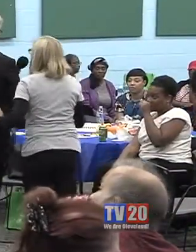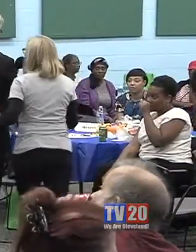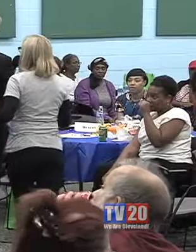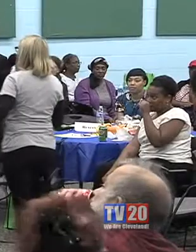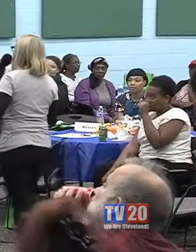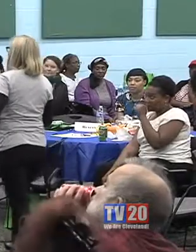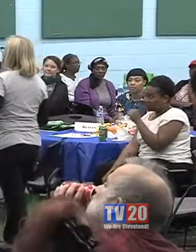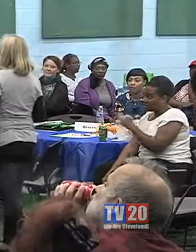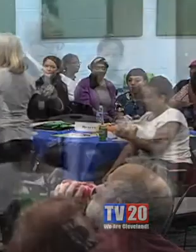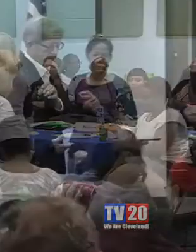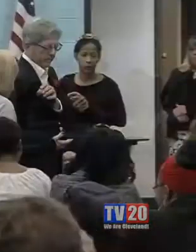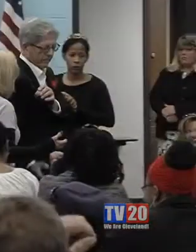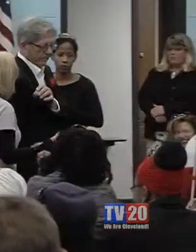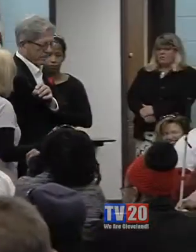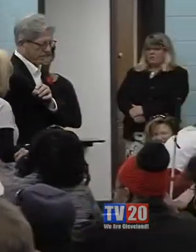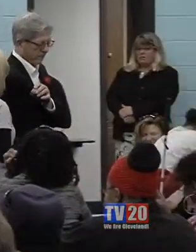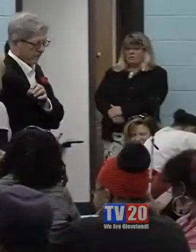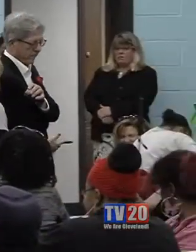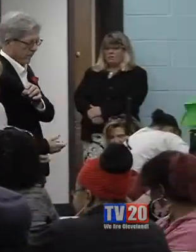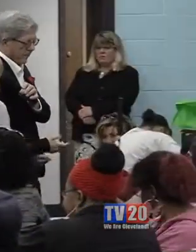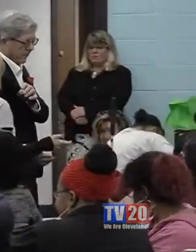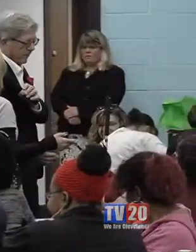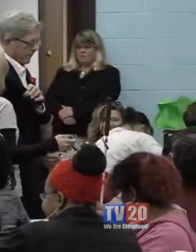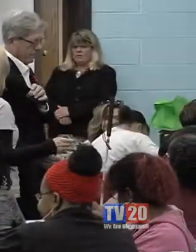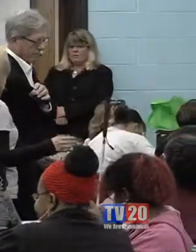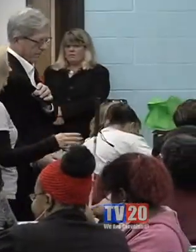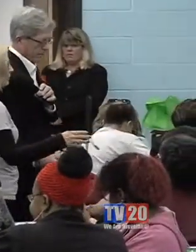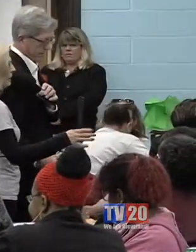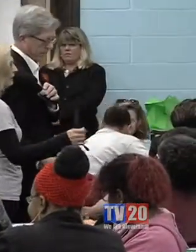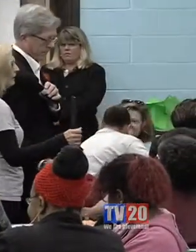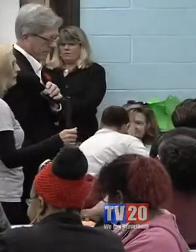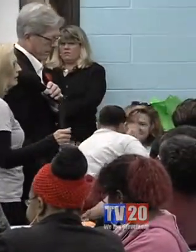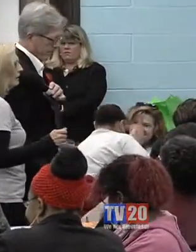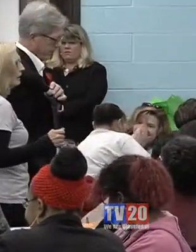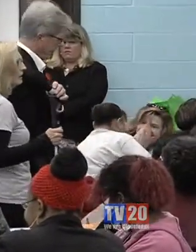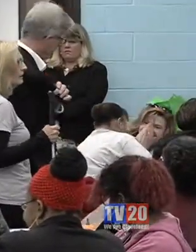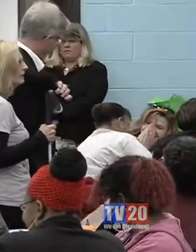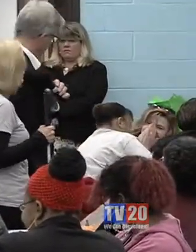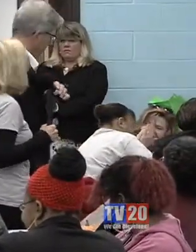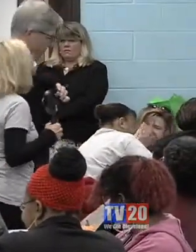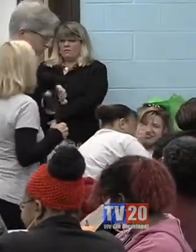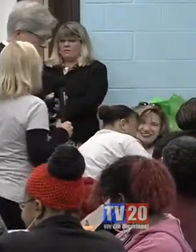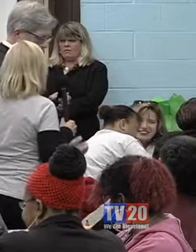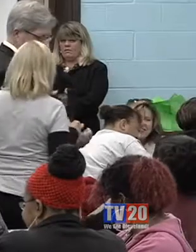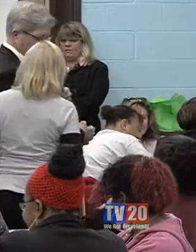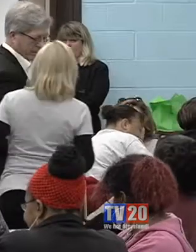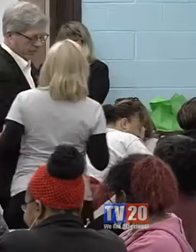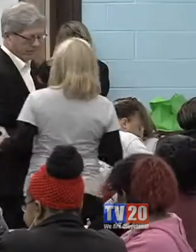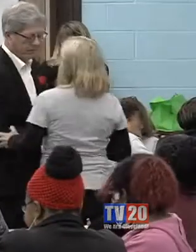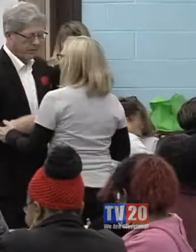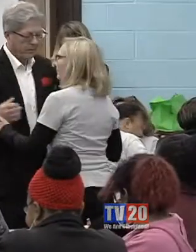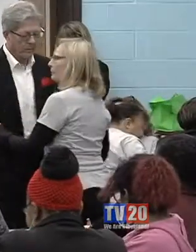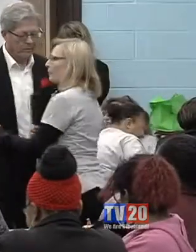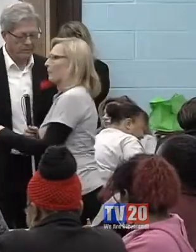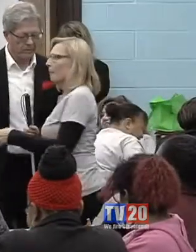Does everybody know what an analog clock is? I'll bet you my friend Darian probably doesn't because he's so young.